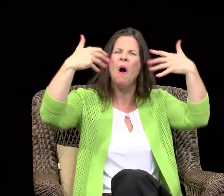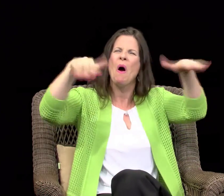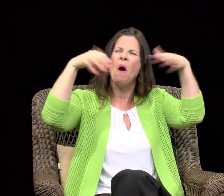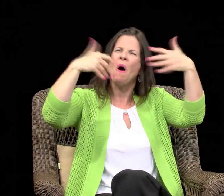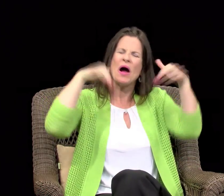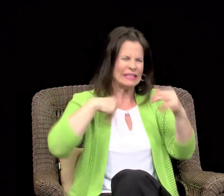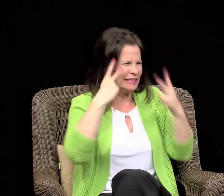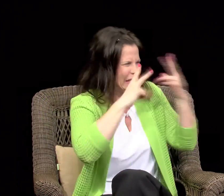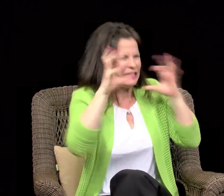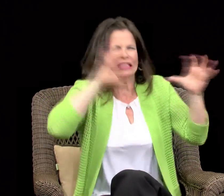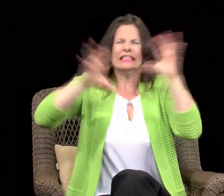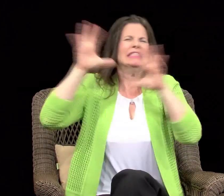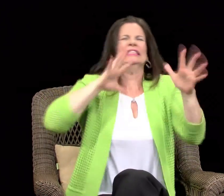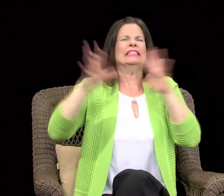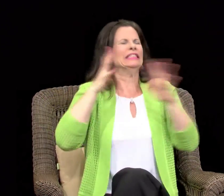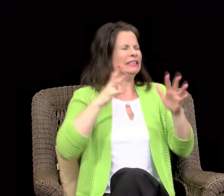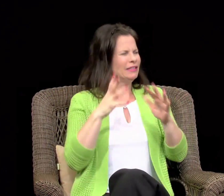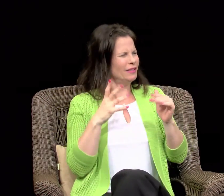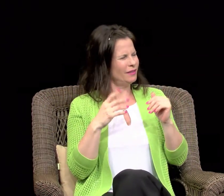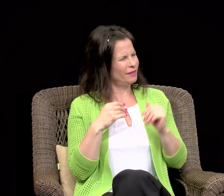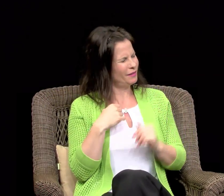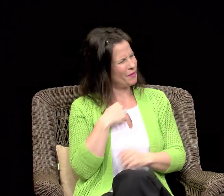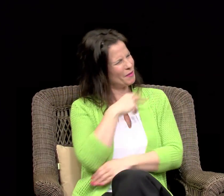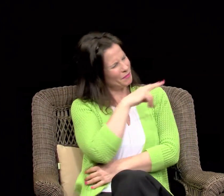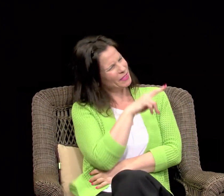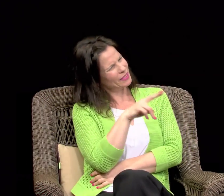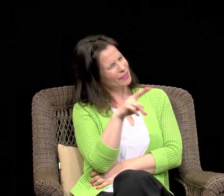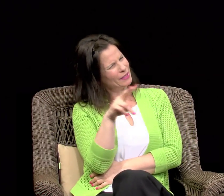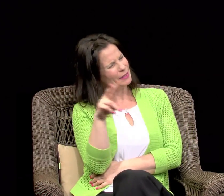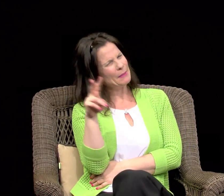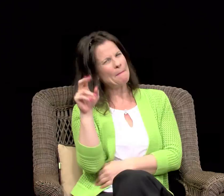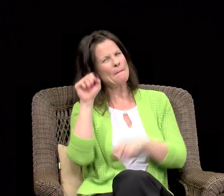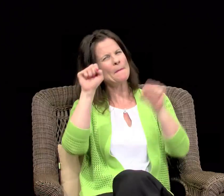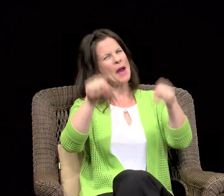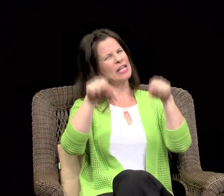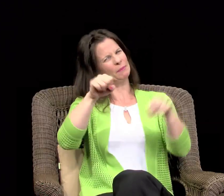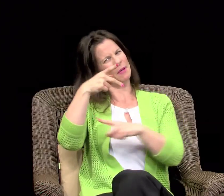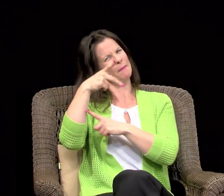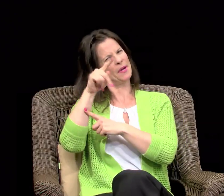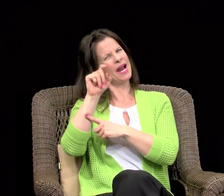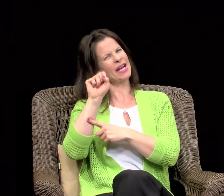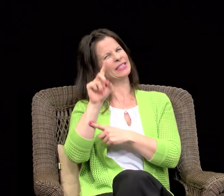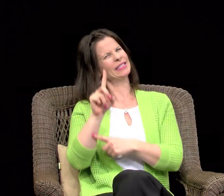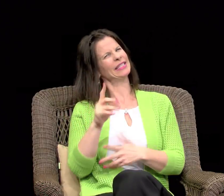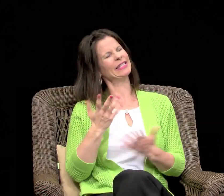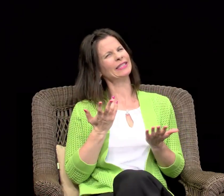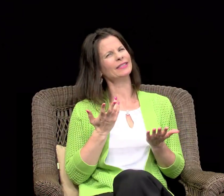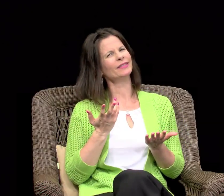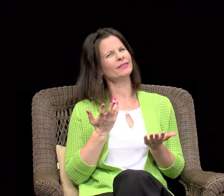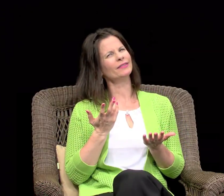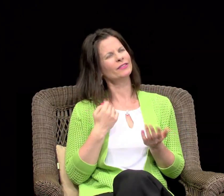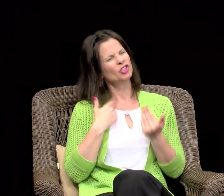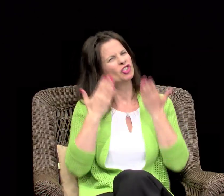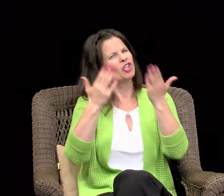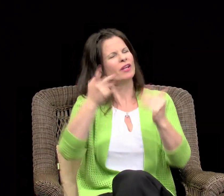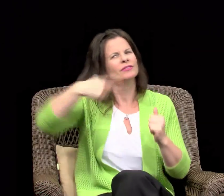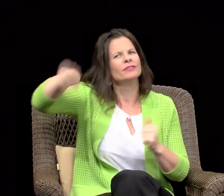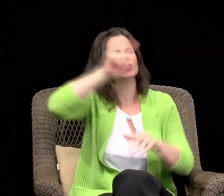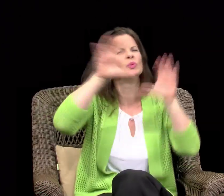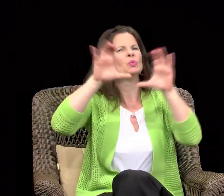a strong presence, but because of the situation, it is so raw. And I'm looking at it, and I'm